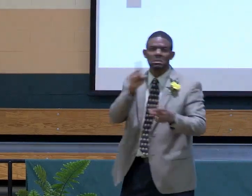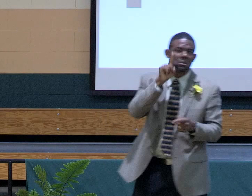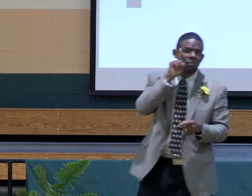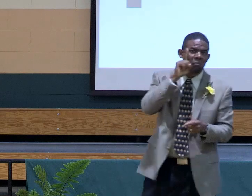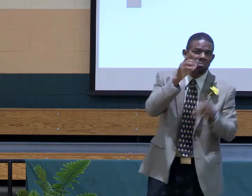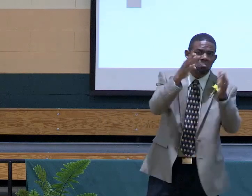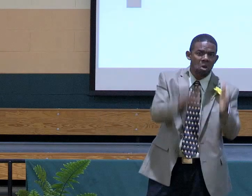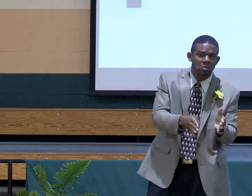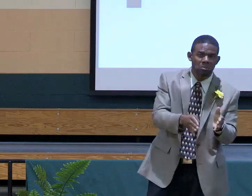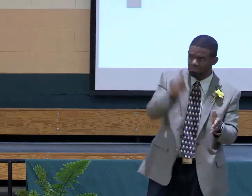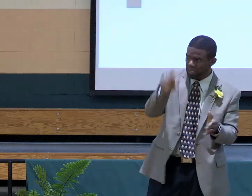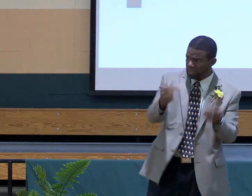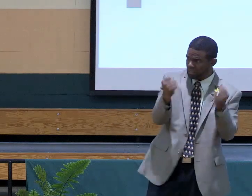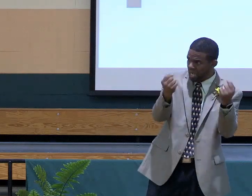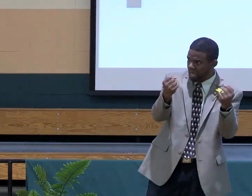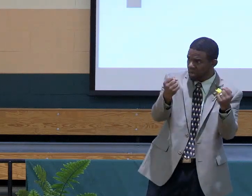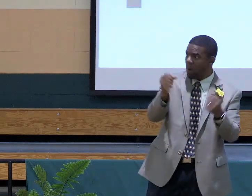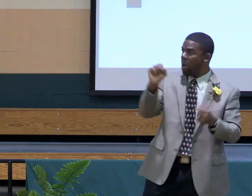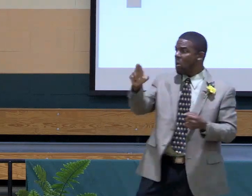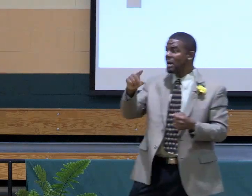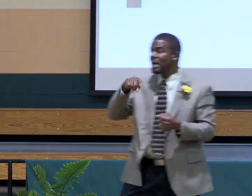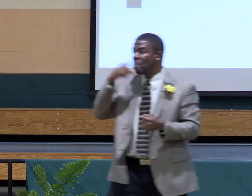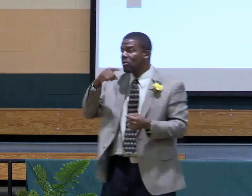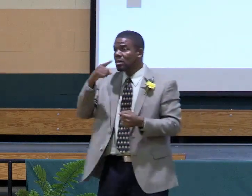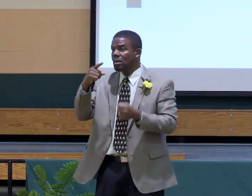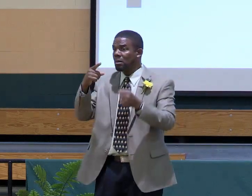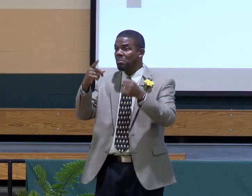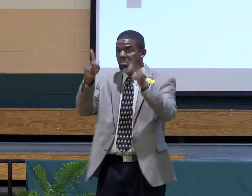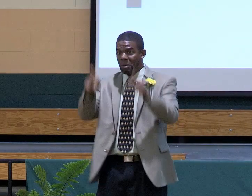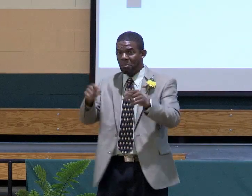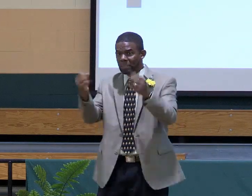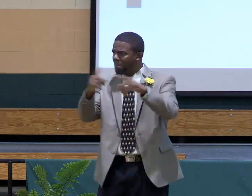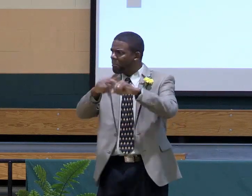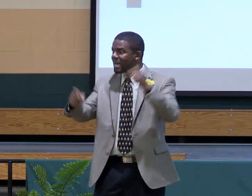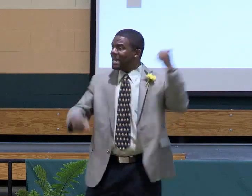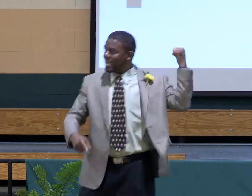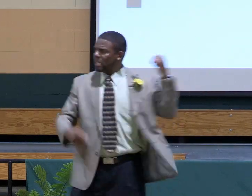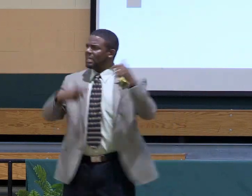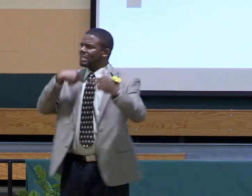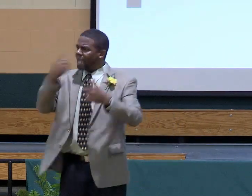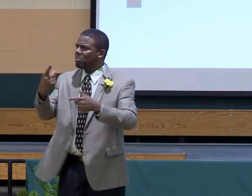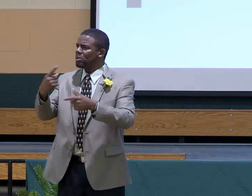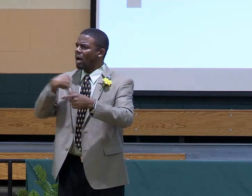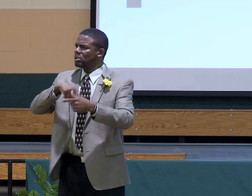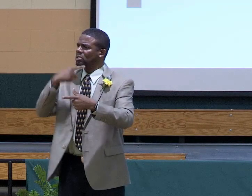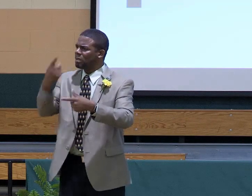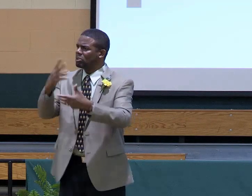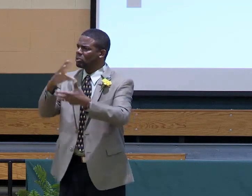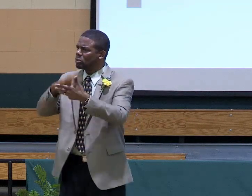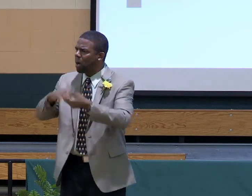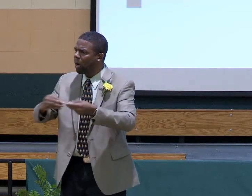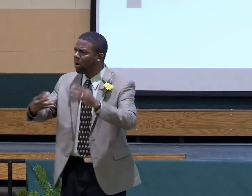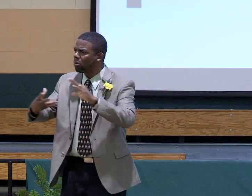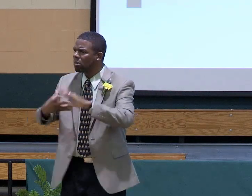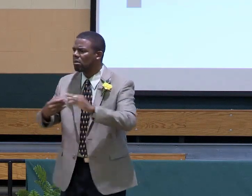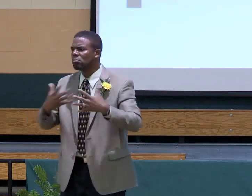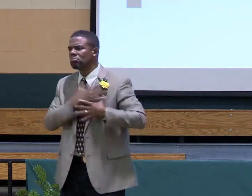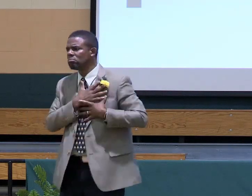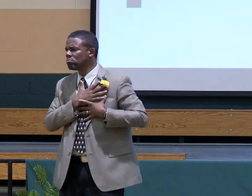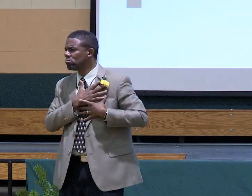So, you know, it doesn't matter if you're deaf, if you can sign, if you're hearing, if you could sign. It doesn't matter what. He came up, and